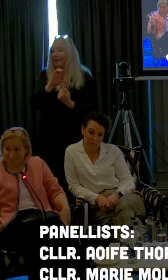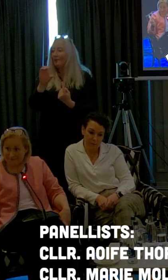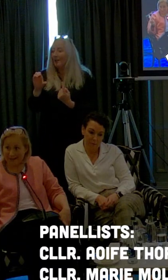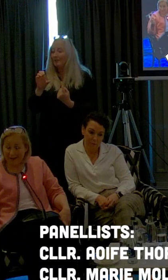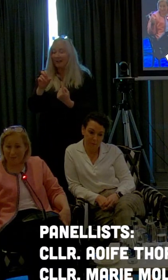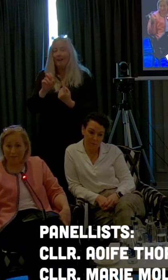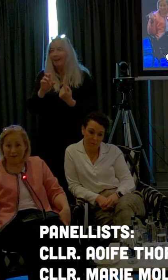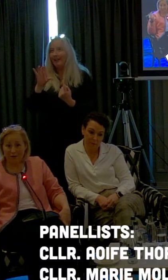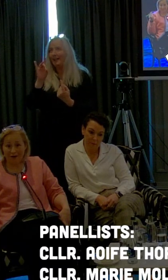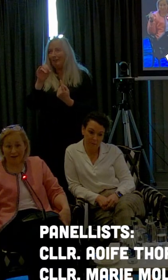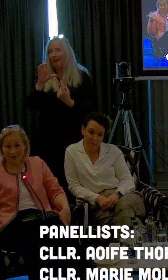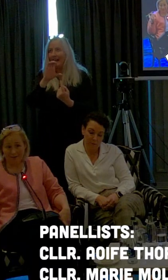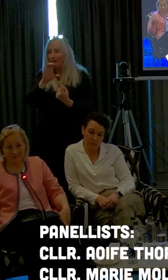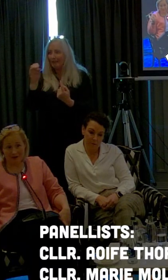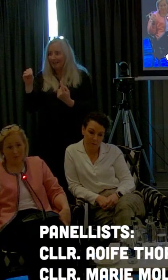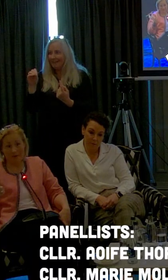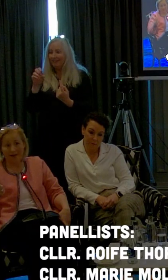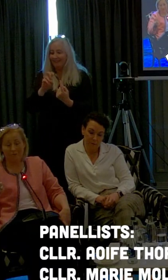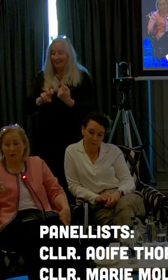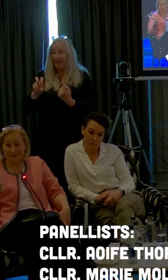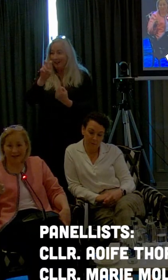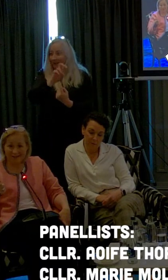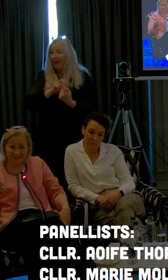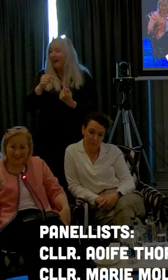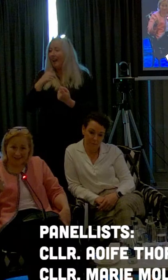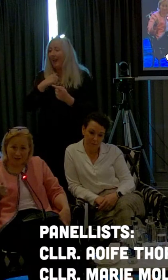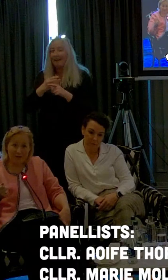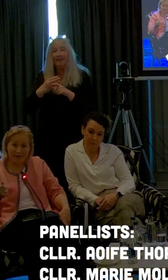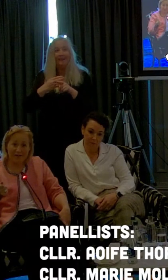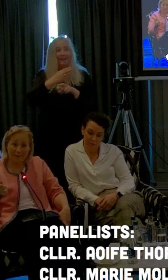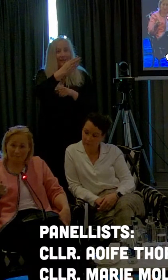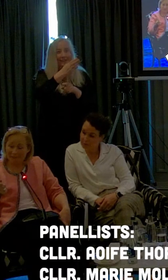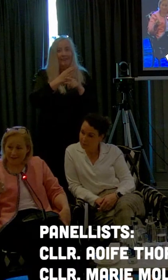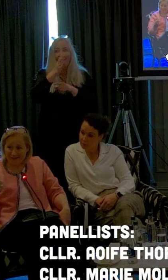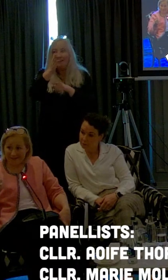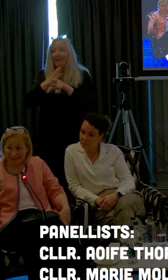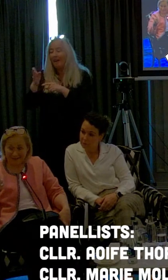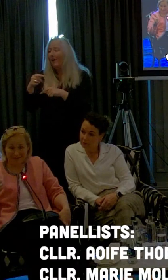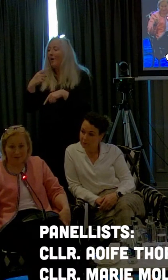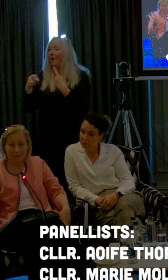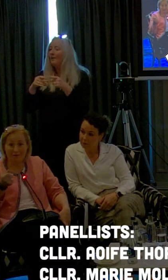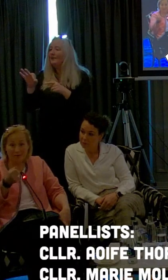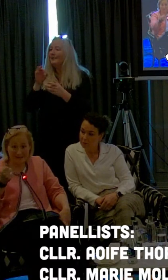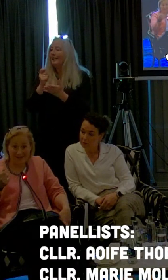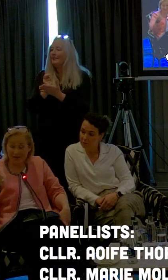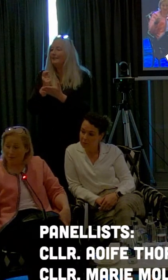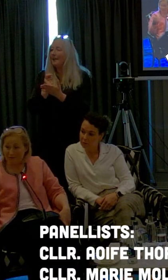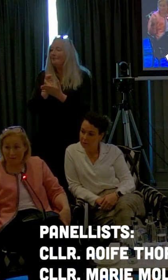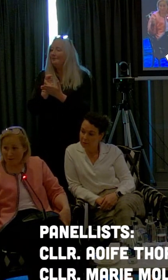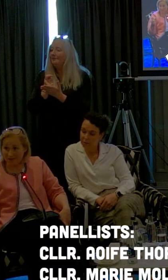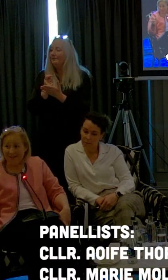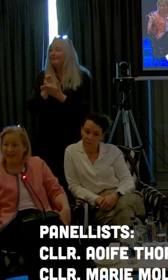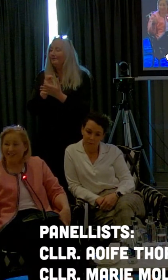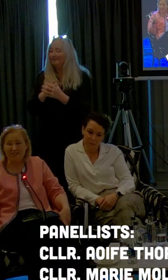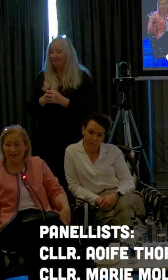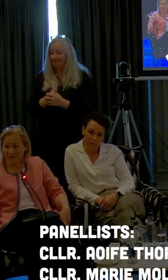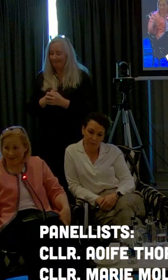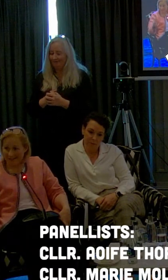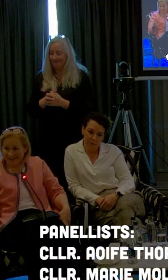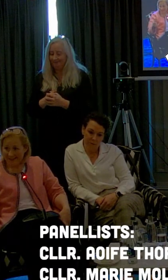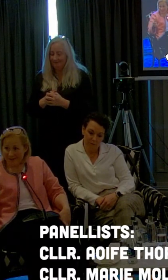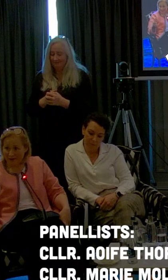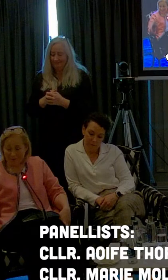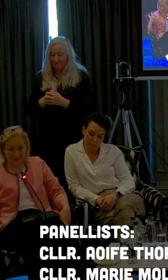well. You know, I'll be back in Bowler's Head in 2 days' time. It's, and some of you will see it, some of you won't. It's